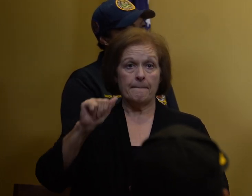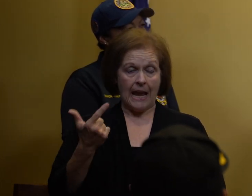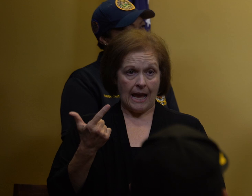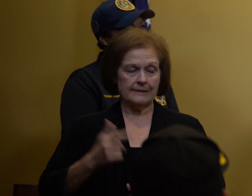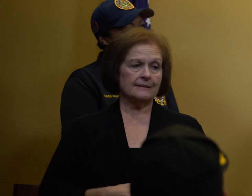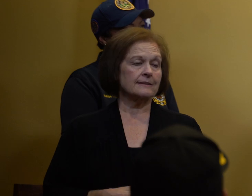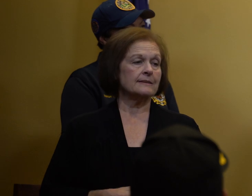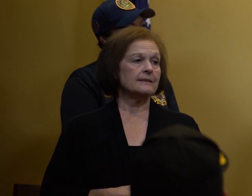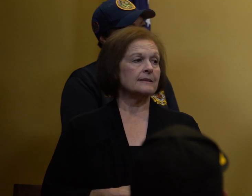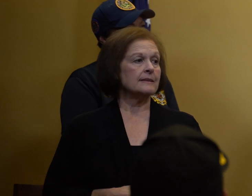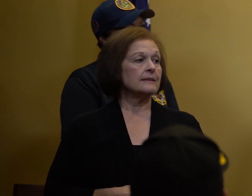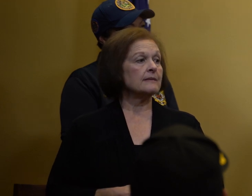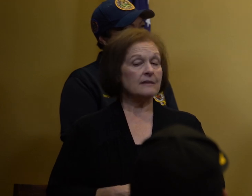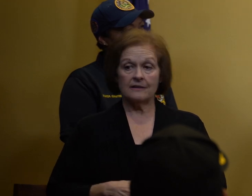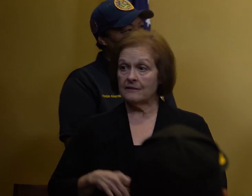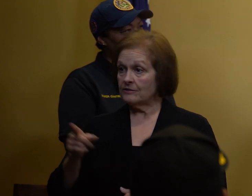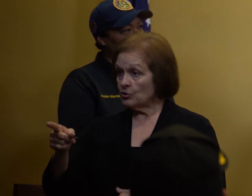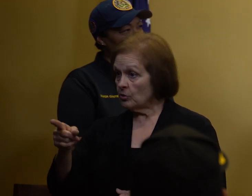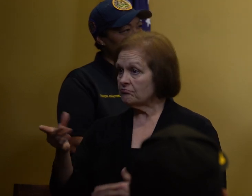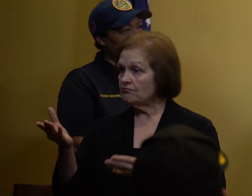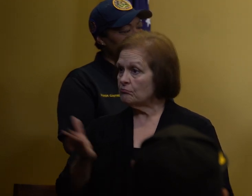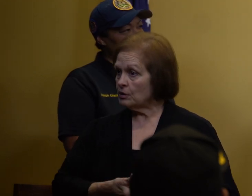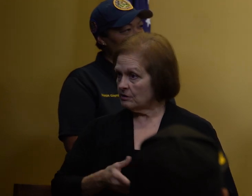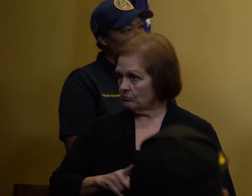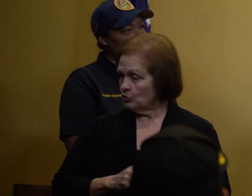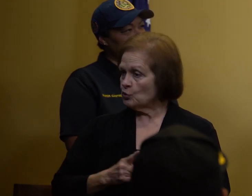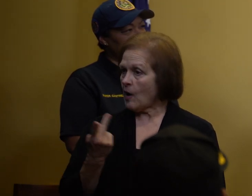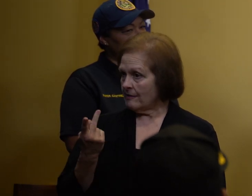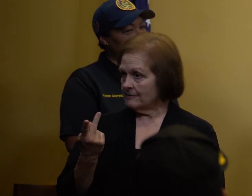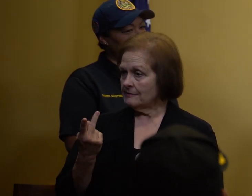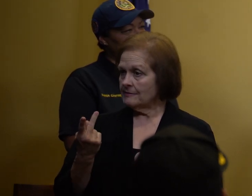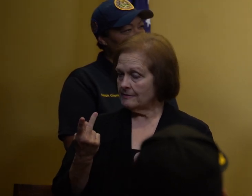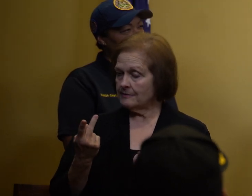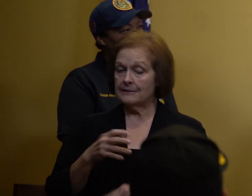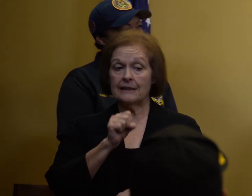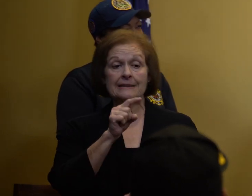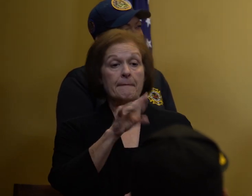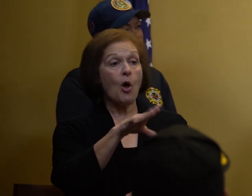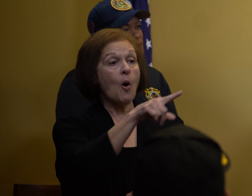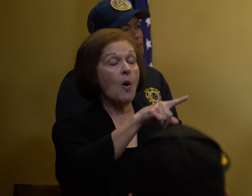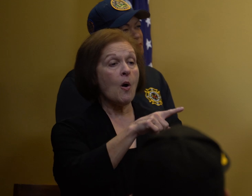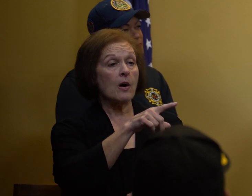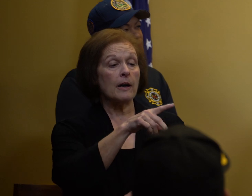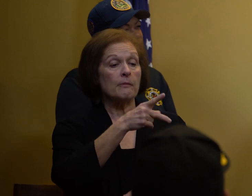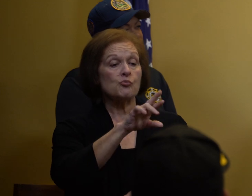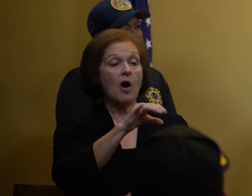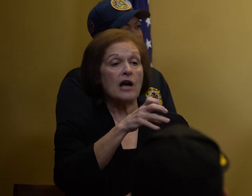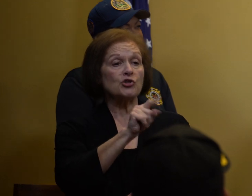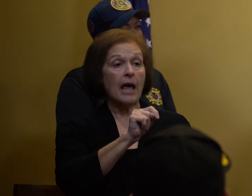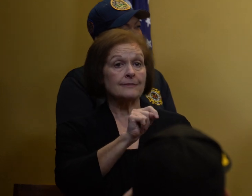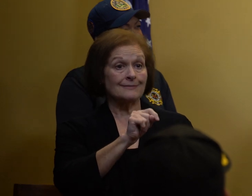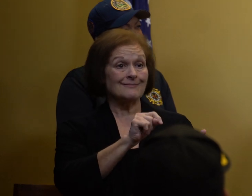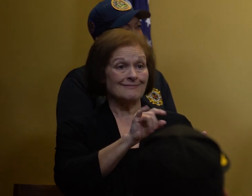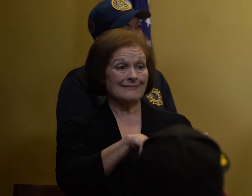team. You guys came and delivered twice. We appreciate that. St. Bernard project, those volunteers who